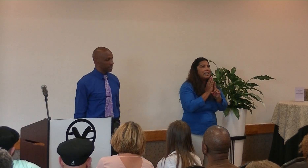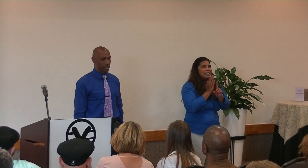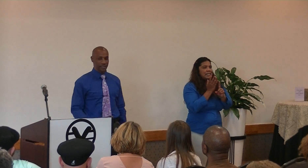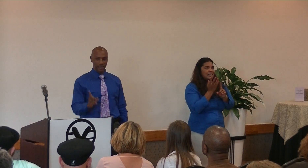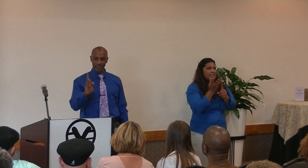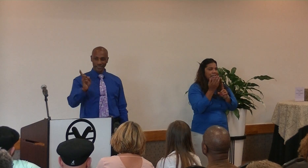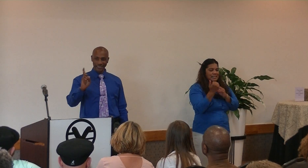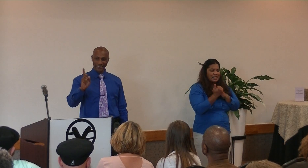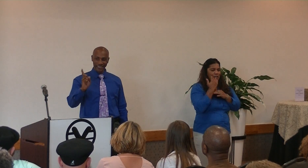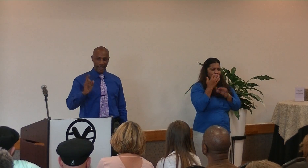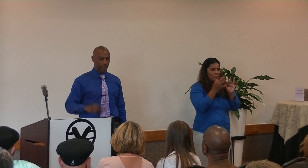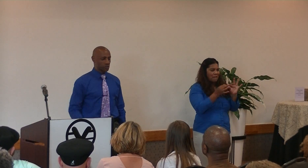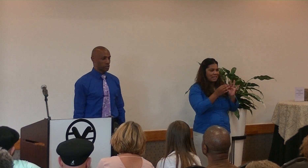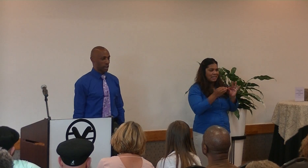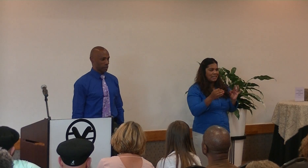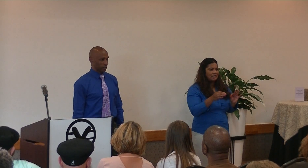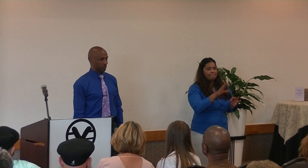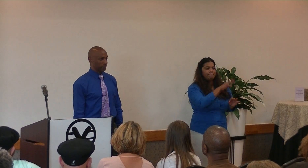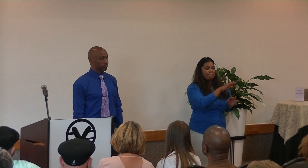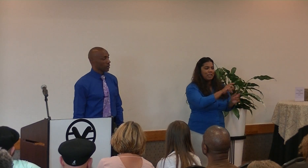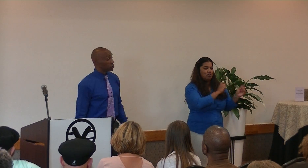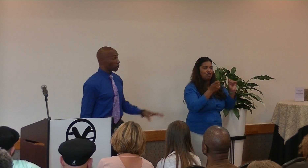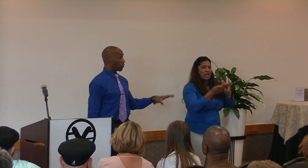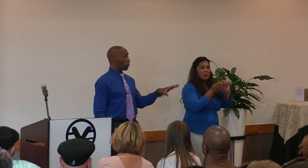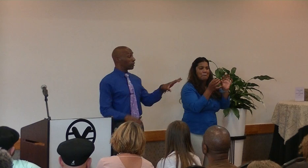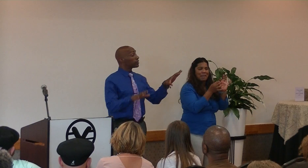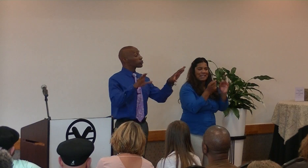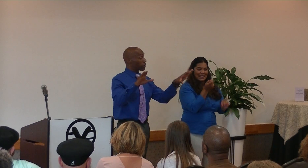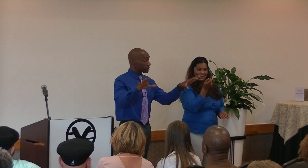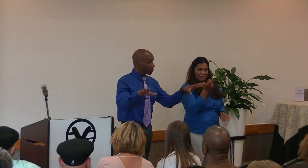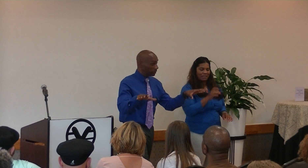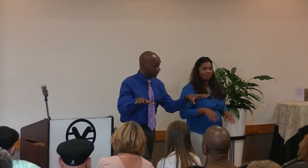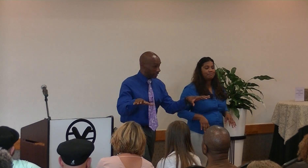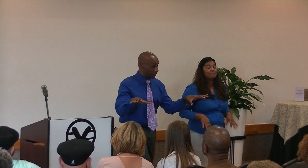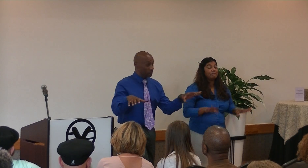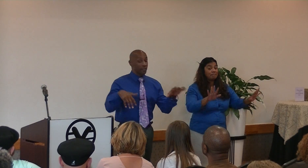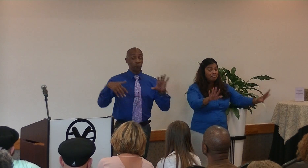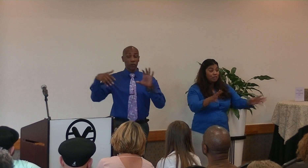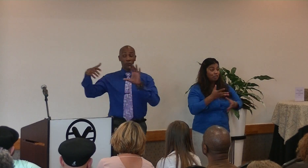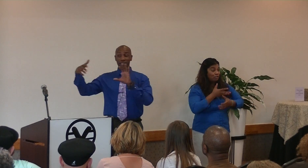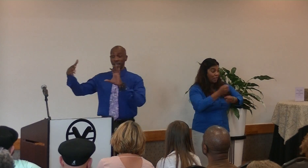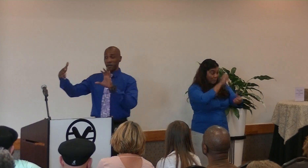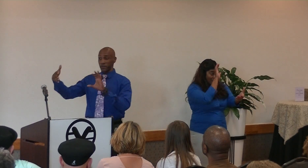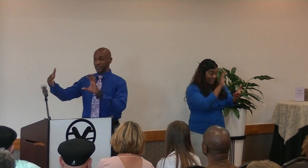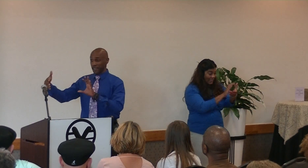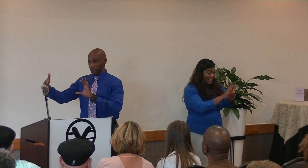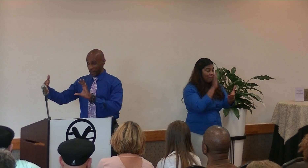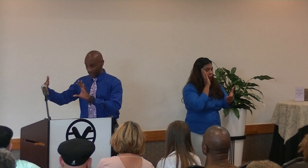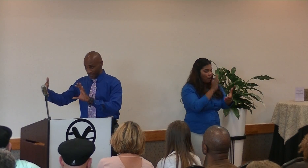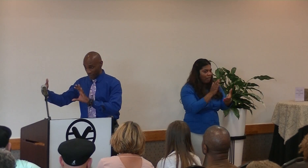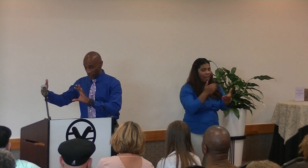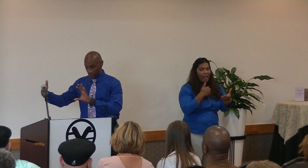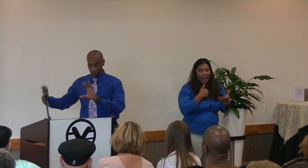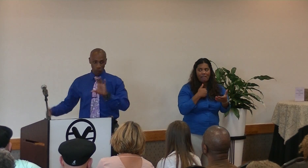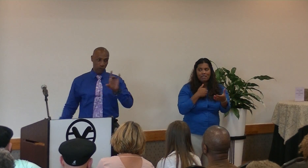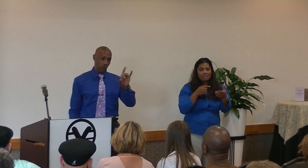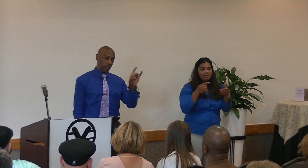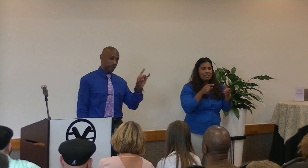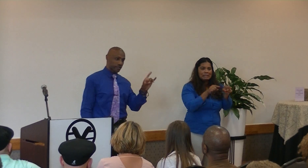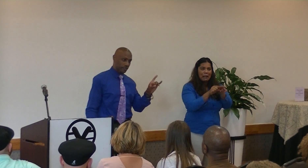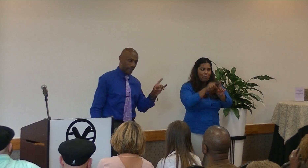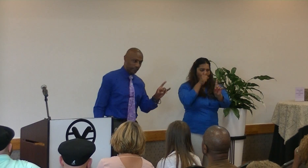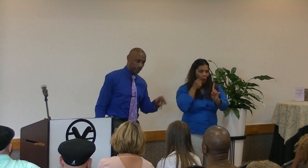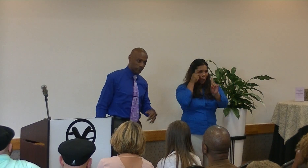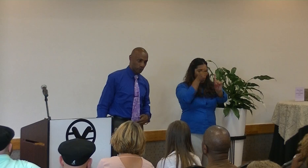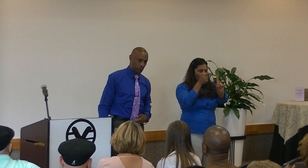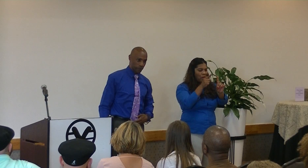thing, and it says, I need you to change a little bit. So, trust and believe that we're going to end up in the same destination, but we're going